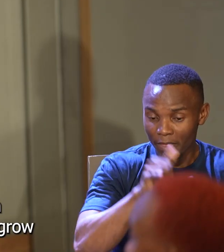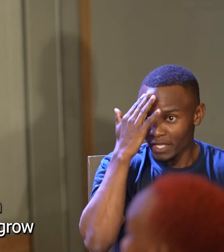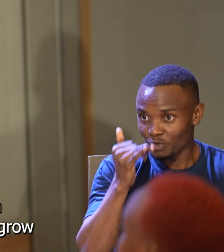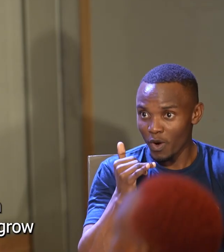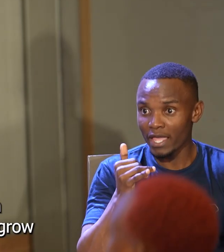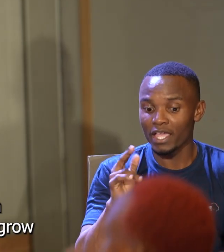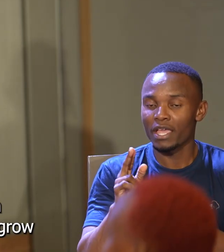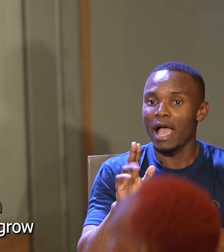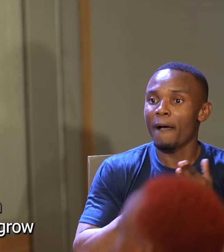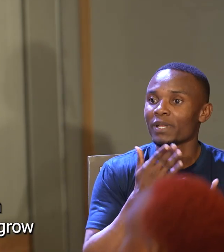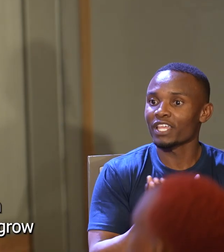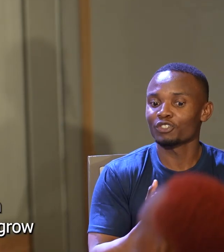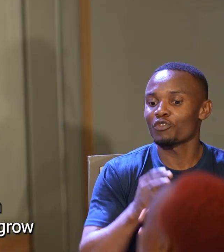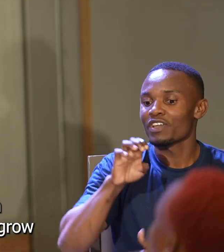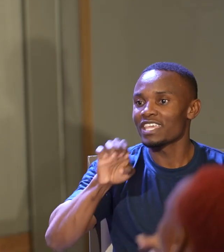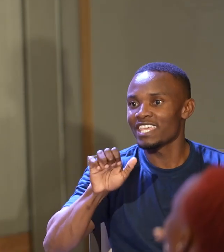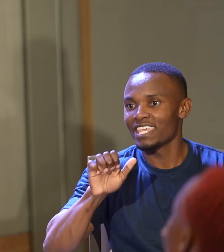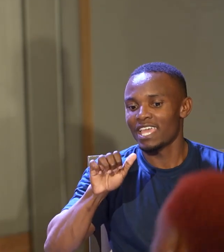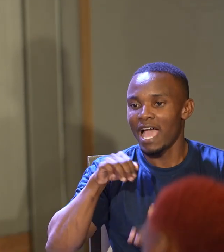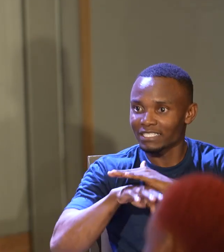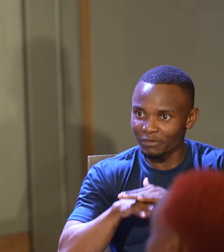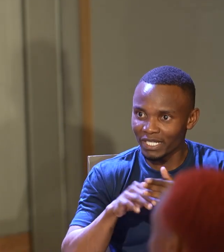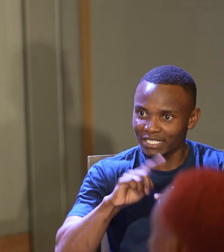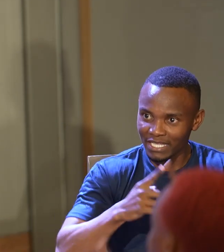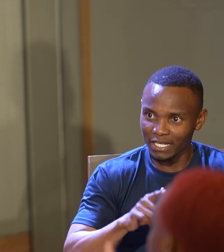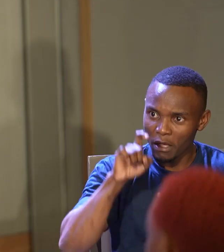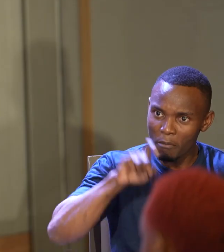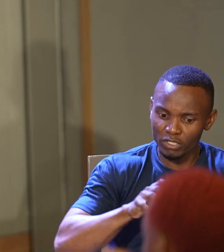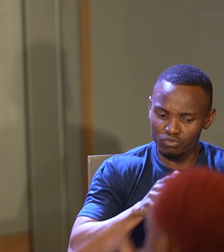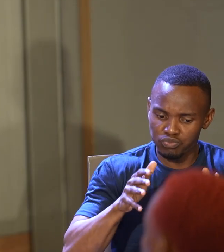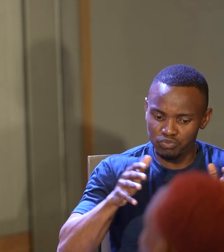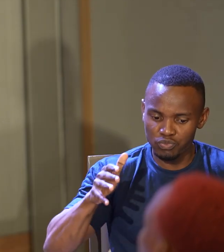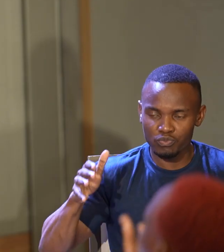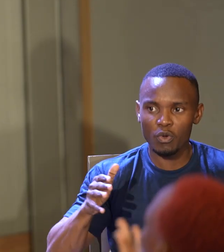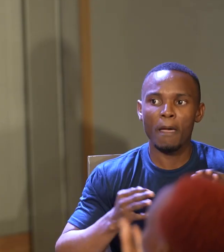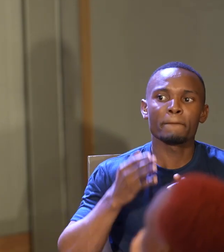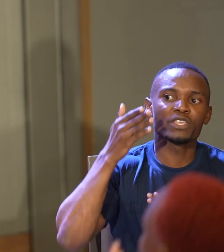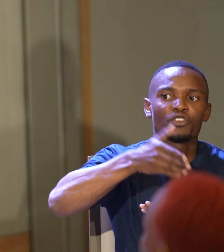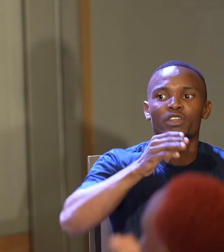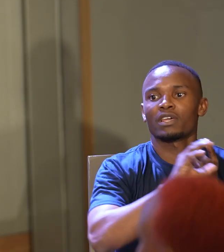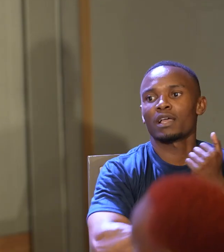of e-accessibility standards should grow beyond a country.